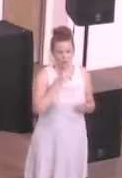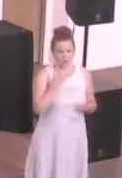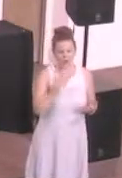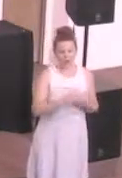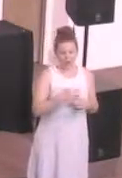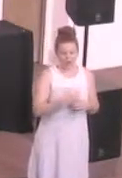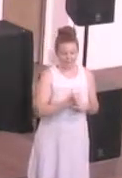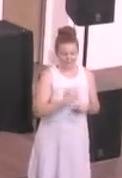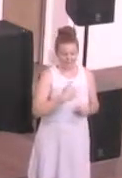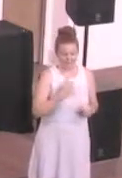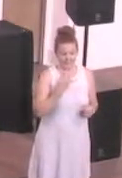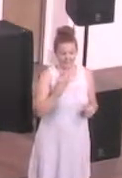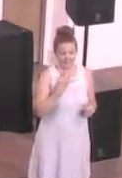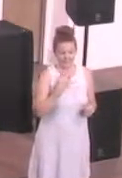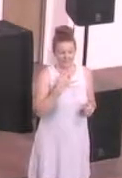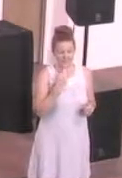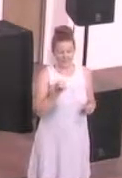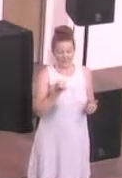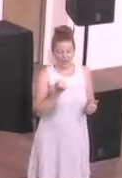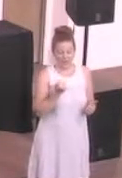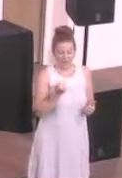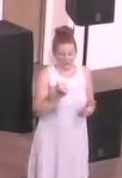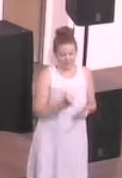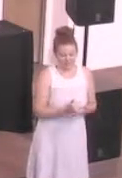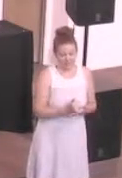up? Amen?